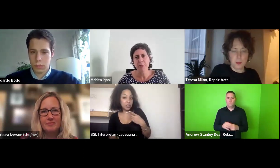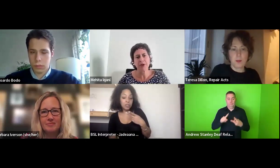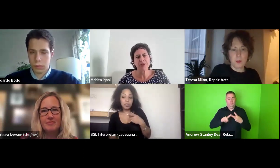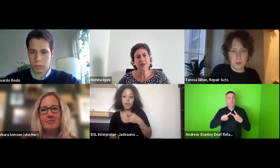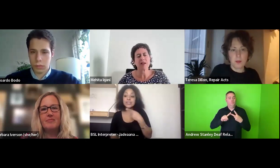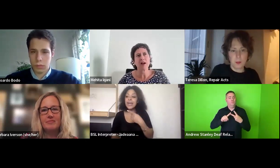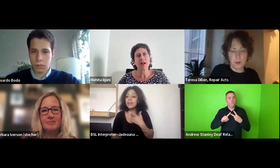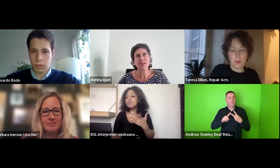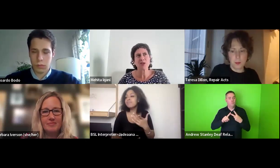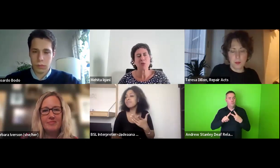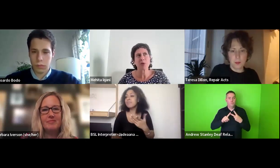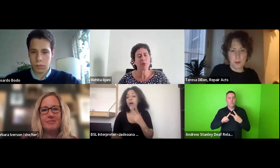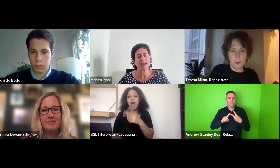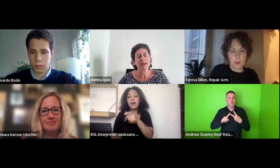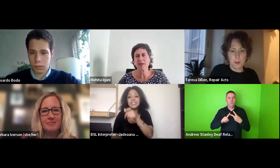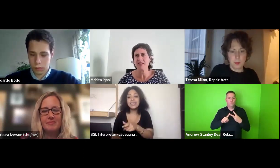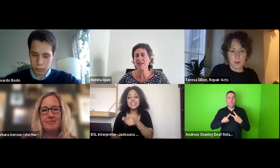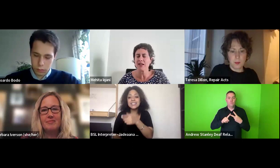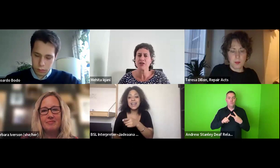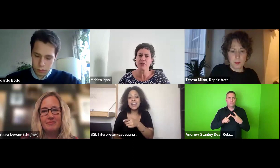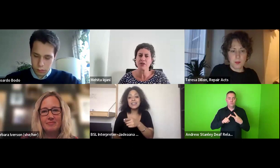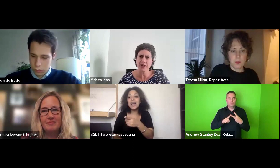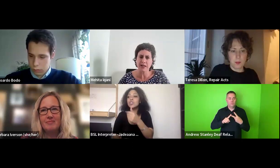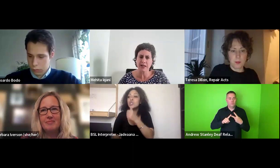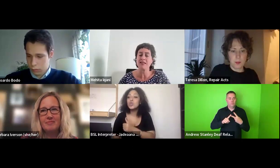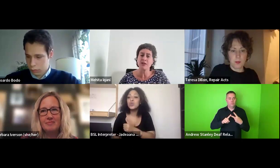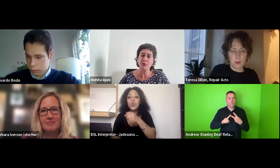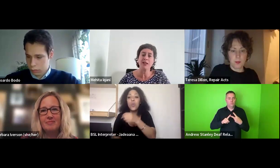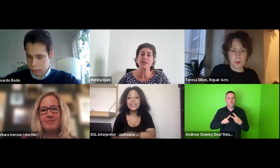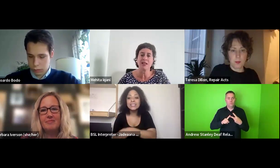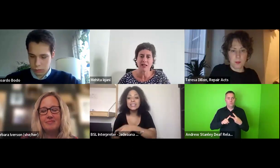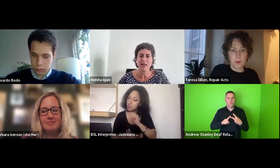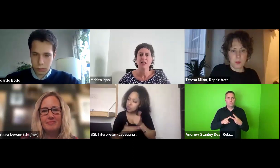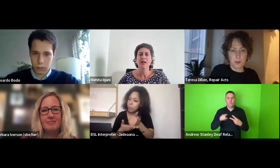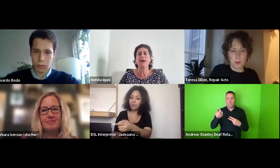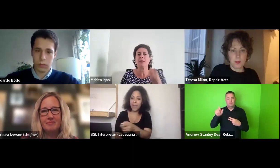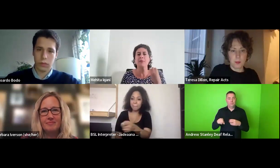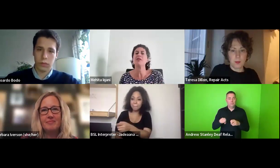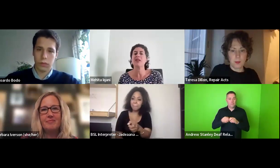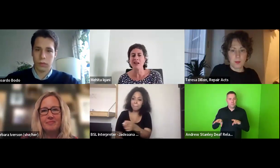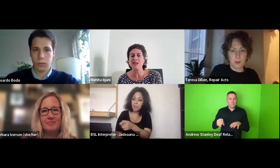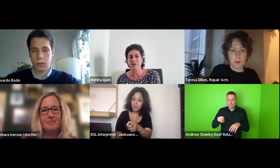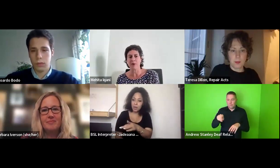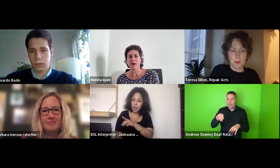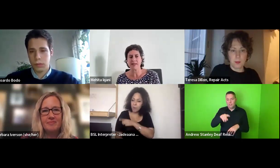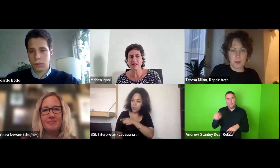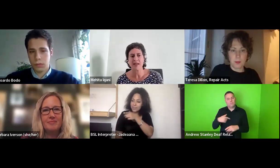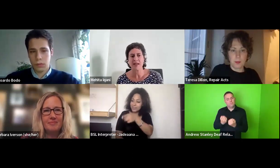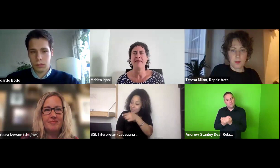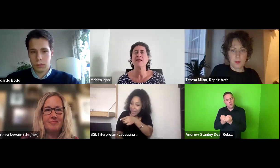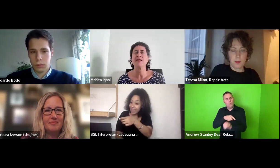waste. Because artists who work with waste are thinking so creatively and so politically about the materiality